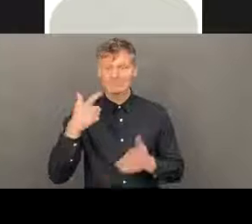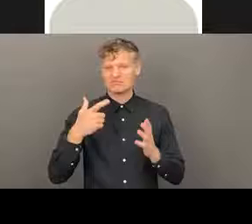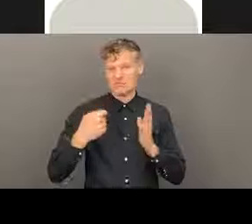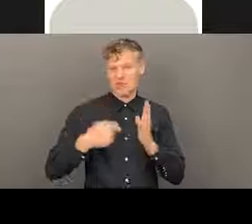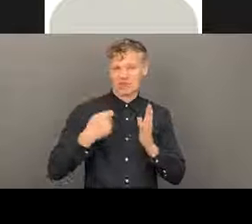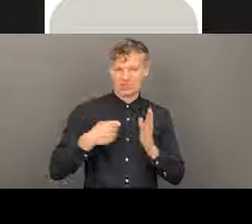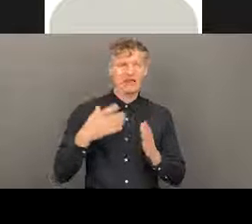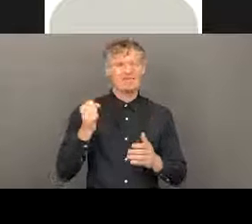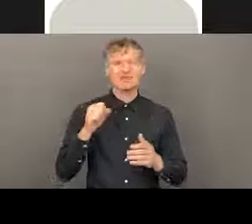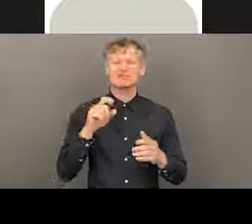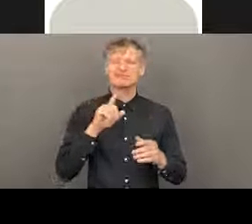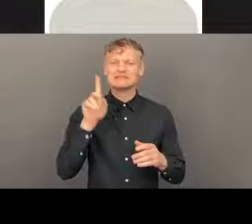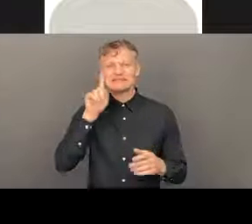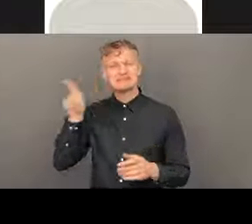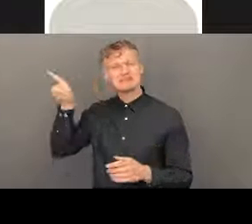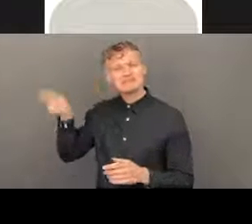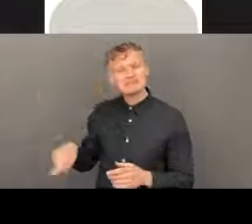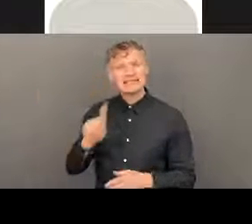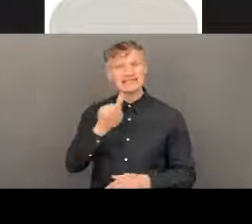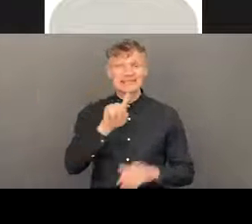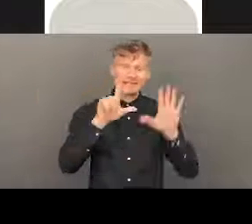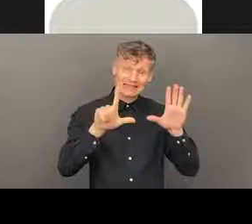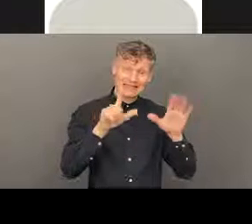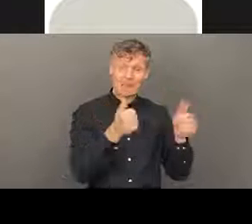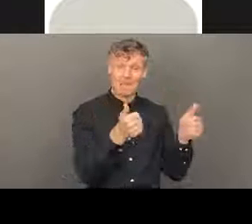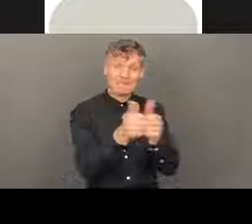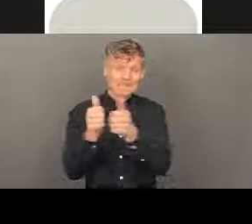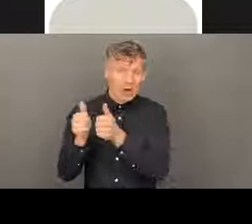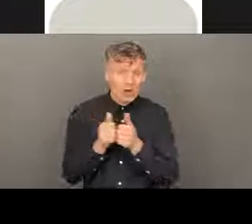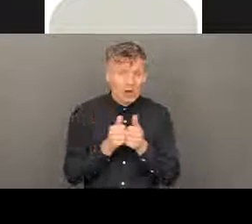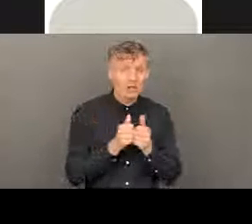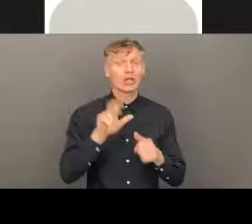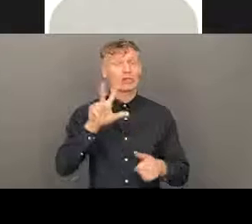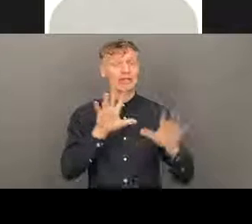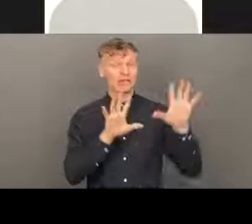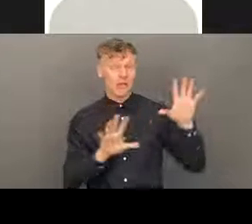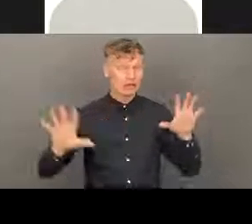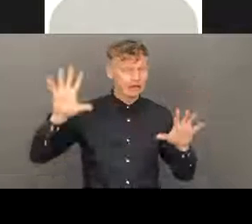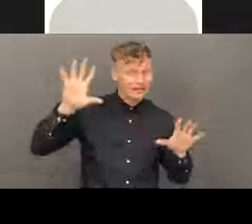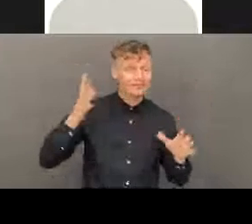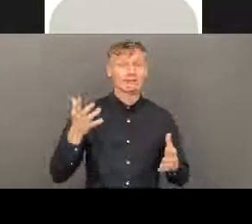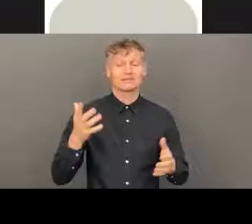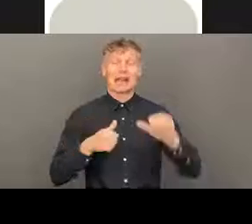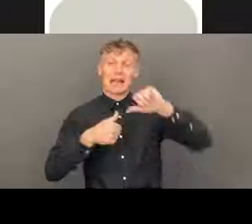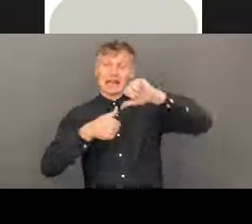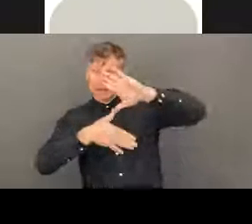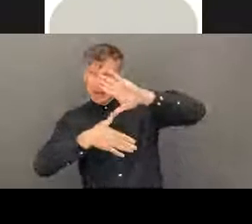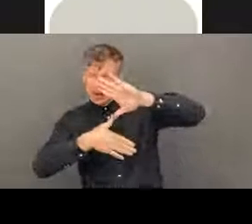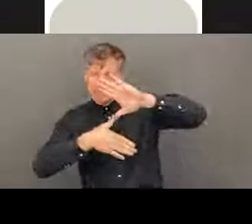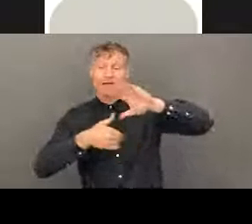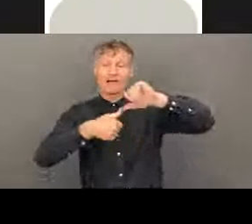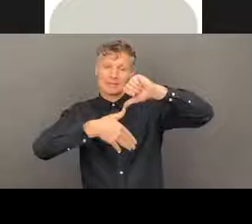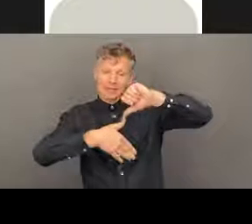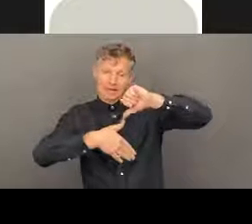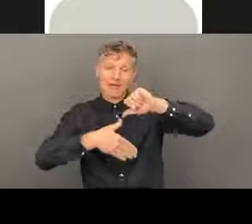continents, Africa, Europe, and Latin America, participate in this project with the aim of empowering send and DOS organizations to